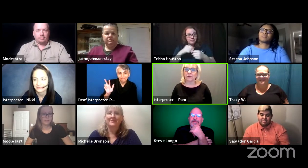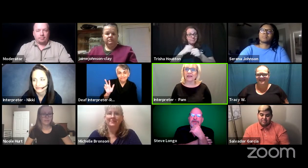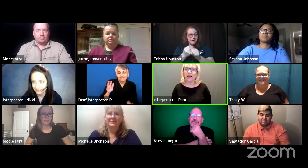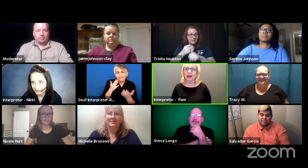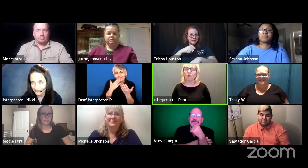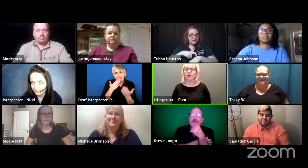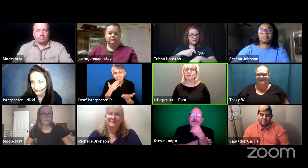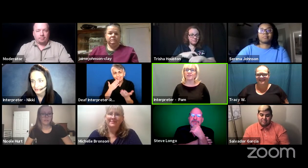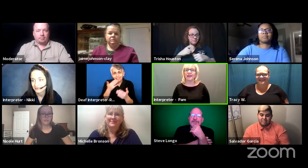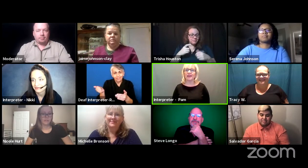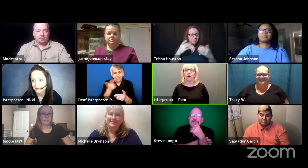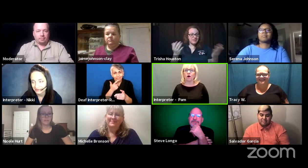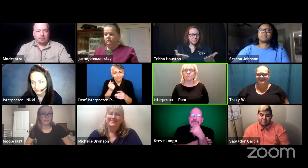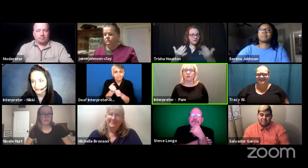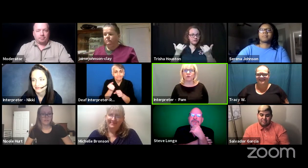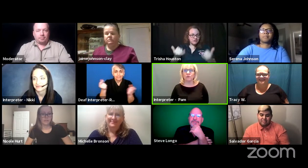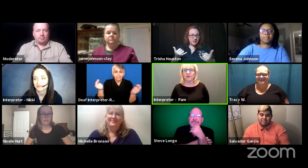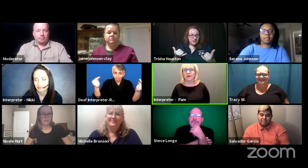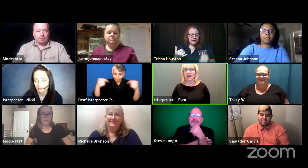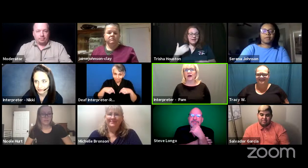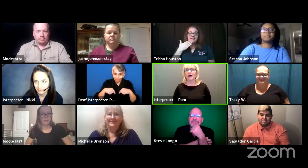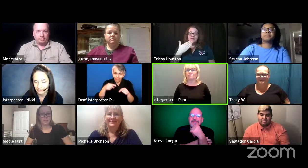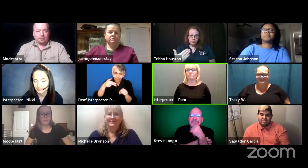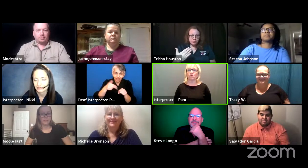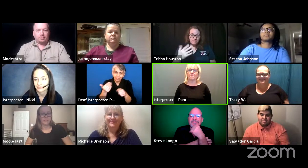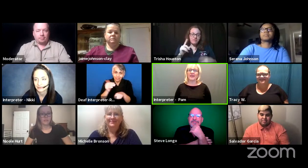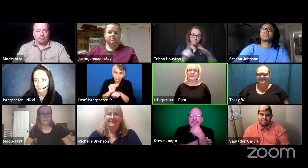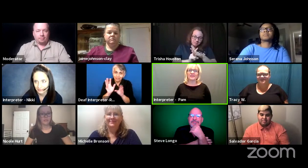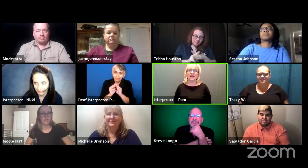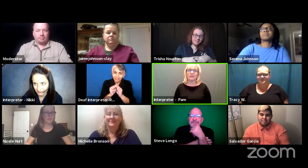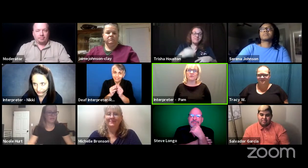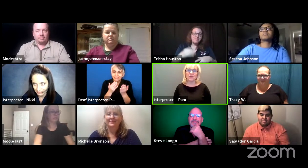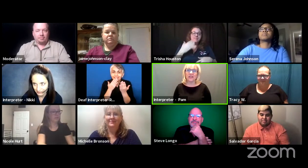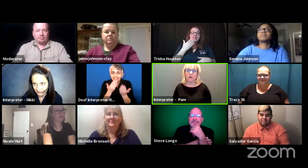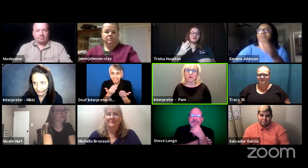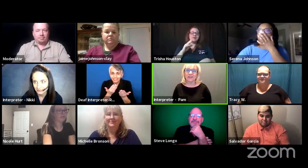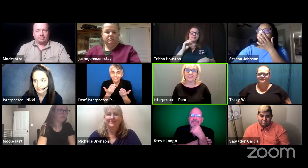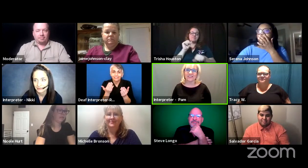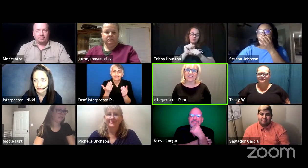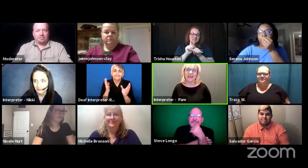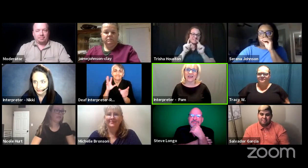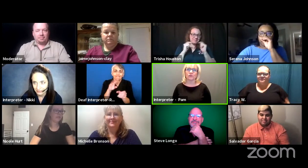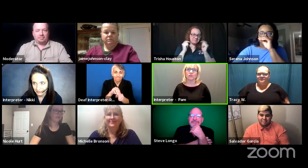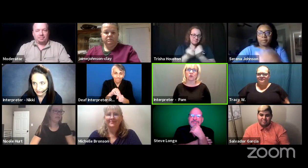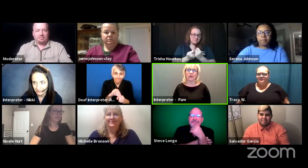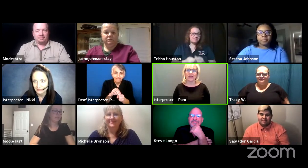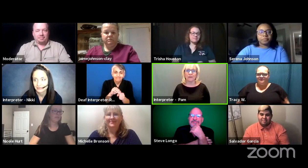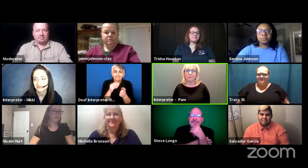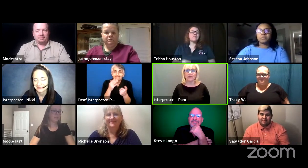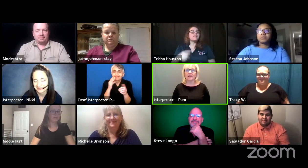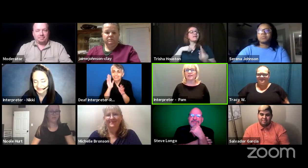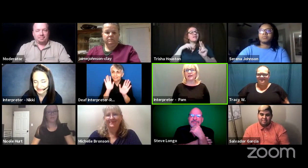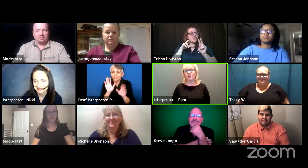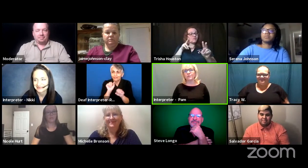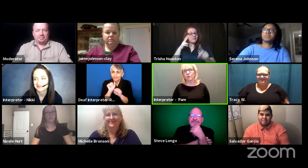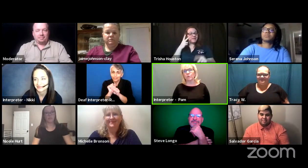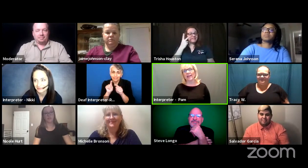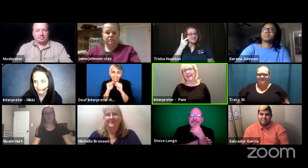6:53. I want to thank all of you for making the time to be here with us tonight, for showing up. Thank you for working